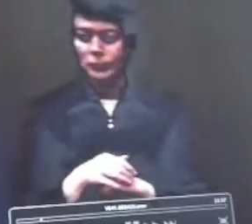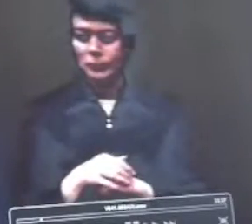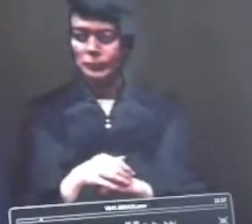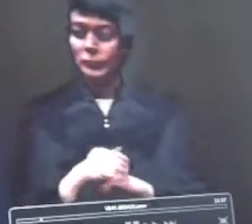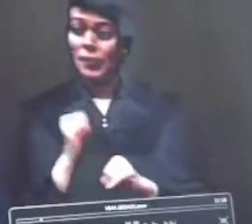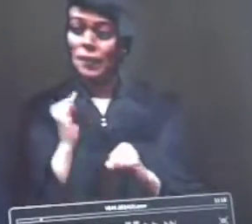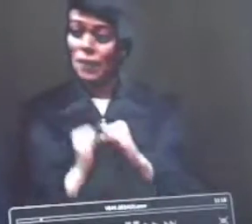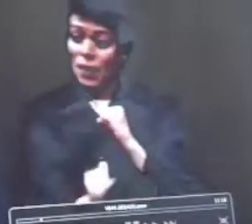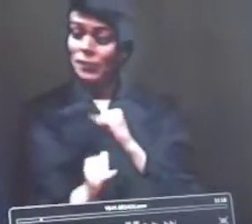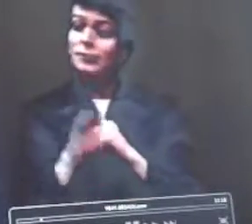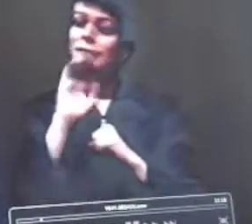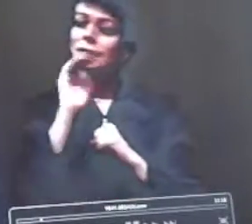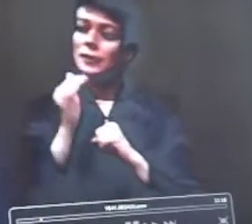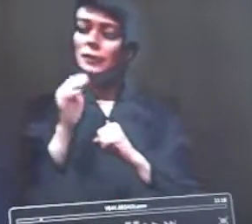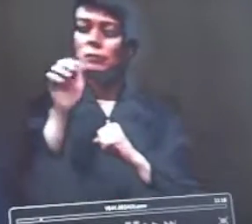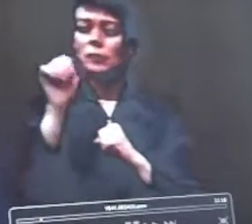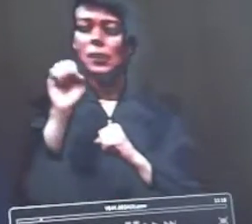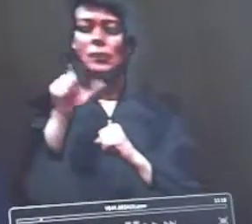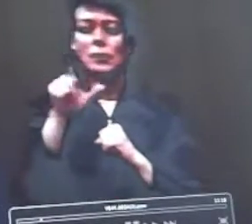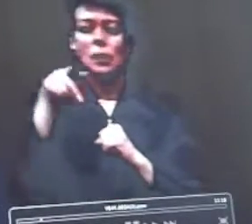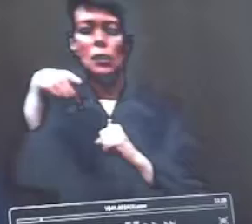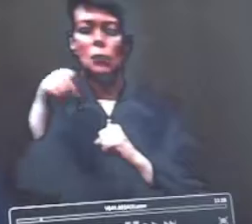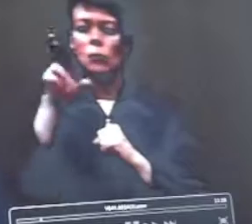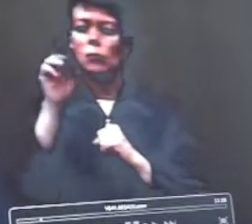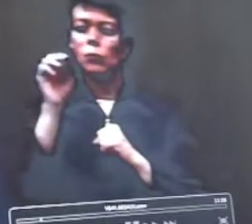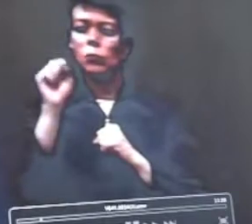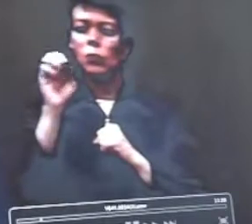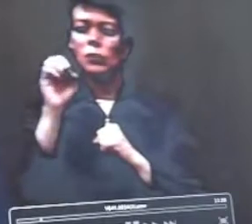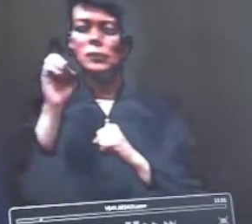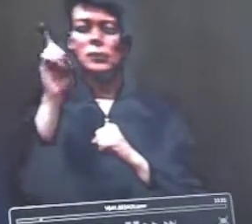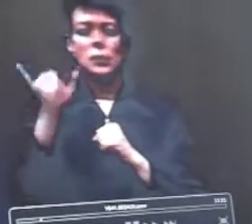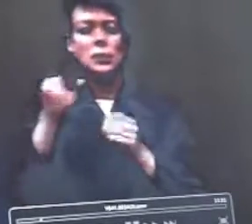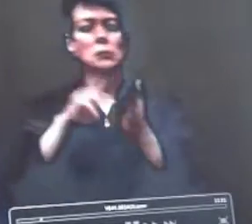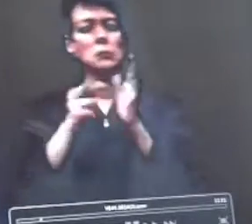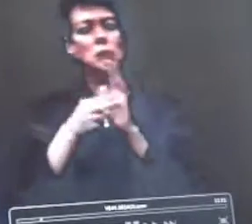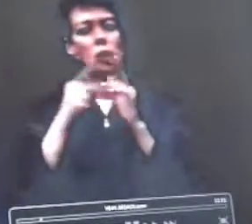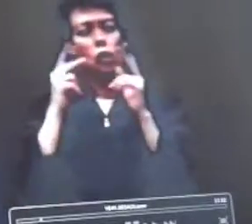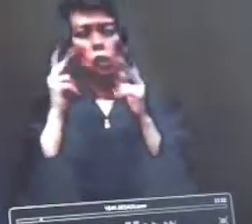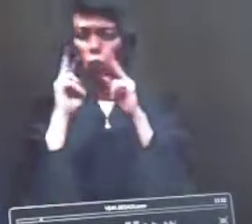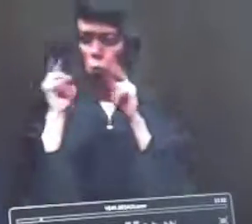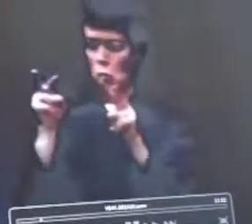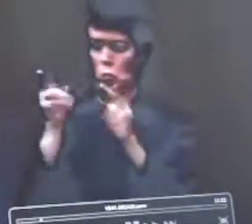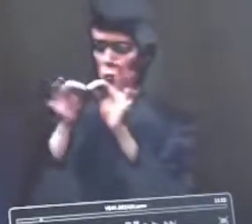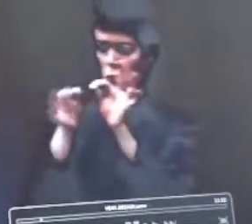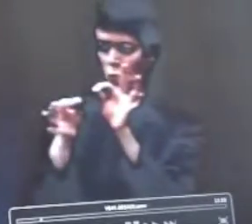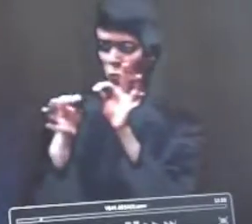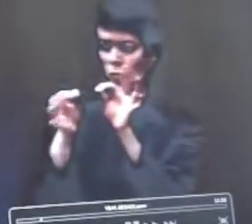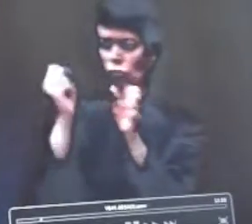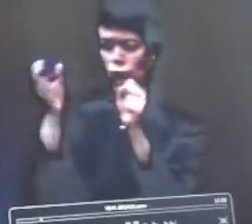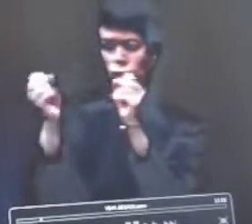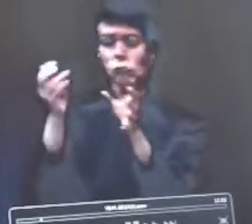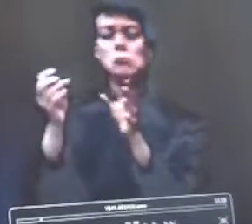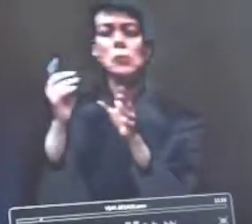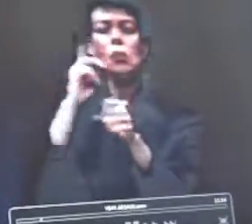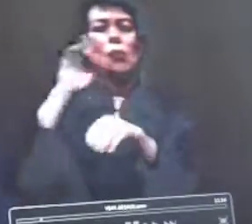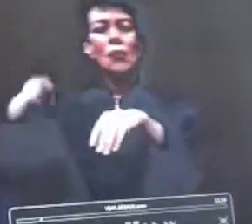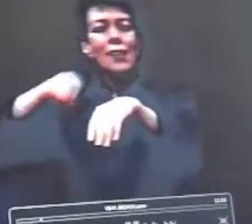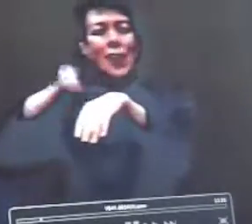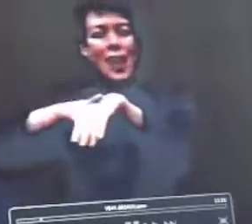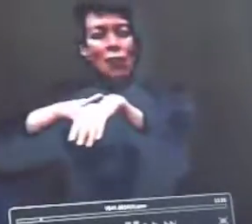with consecutive interpreting. And finally, it seems the ASL prosody, which means when you watch the